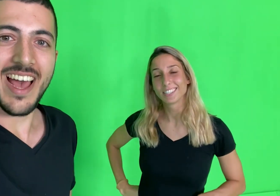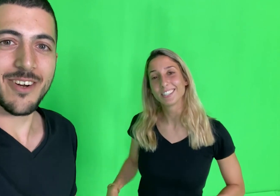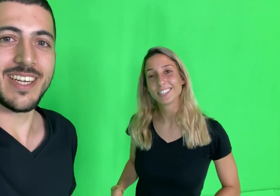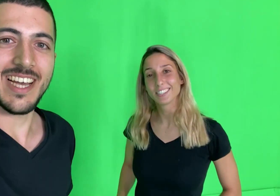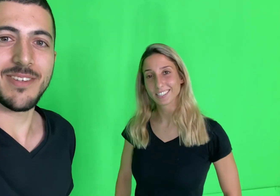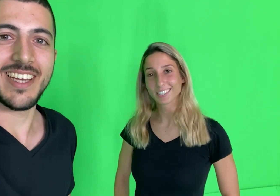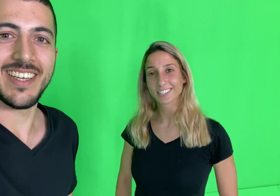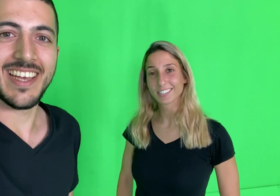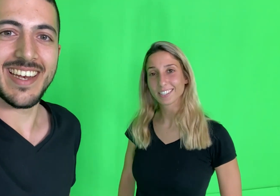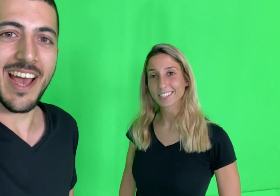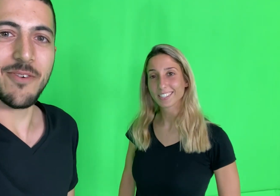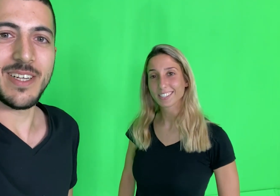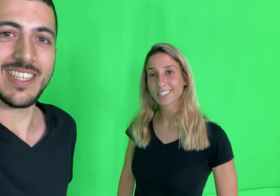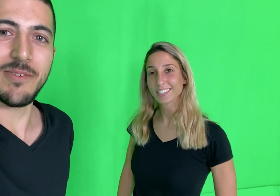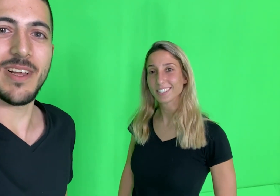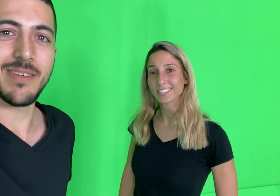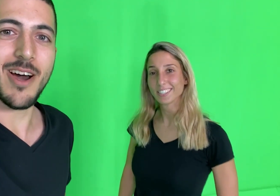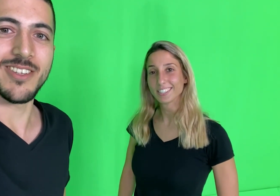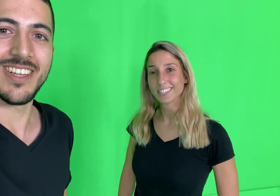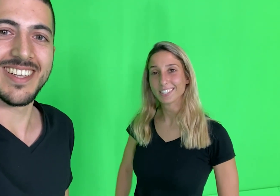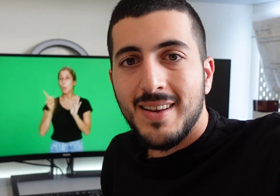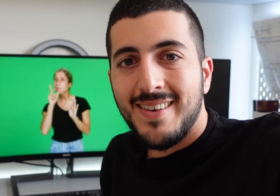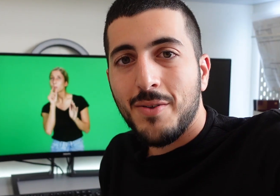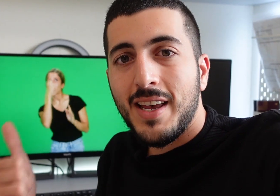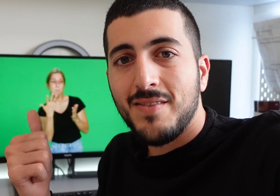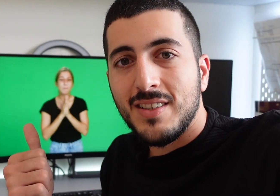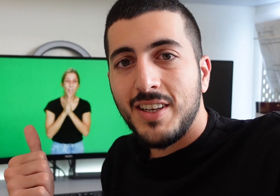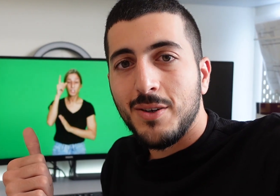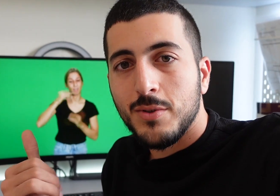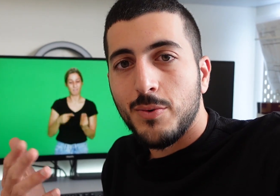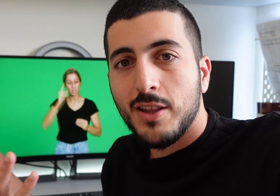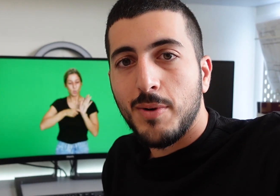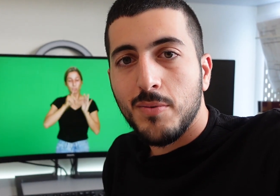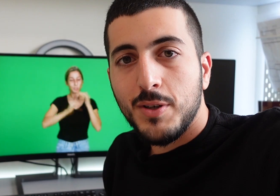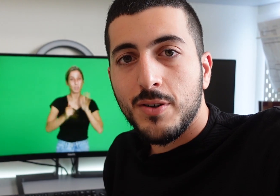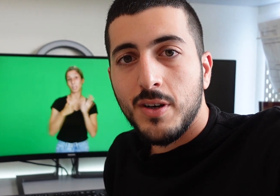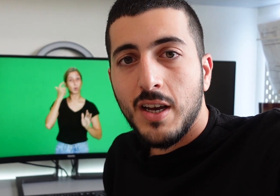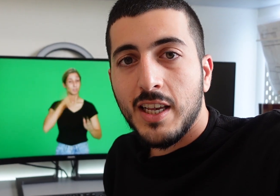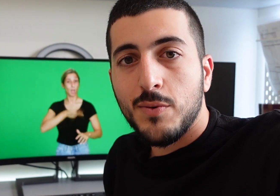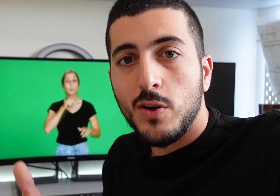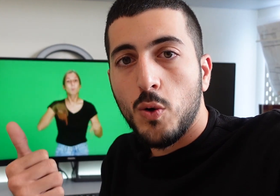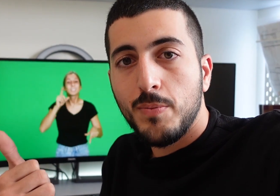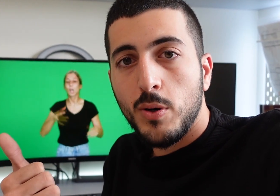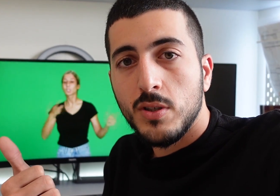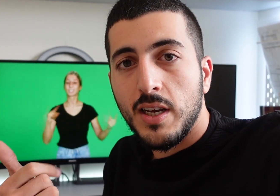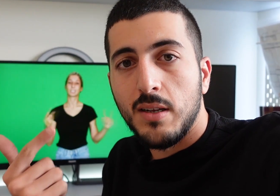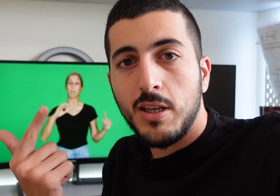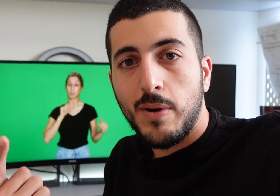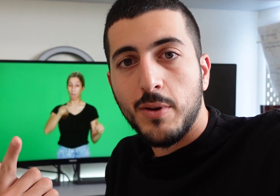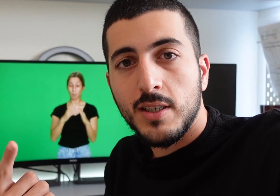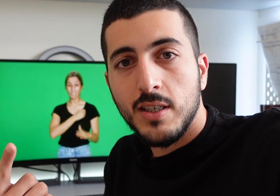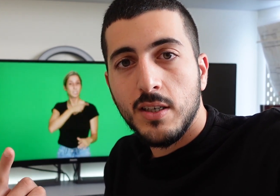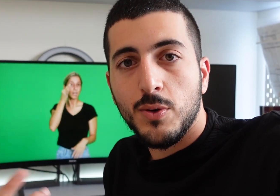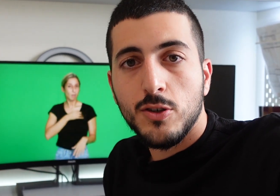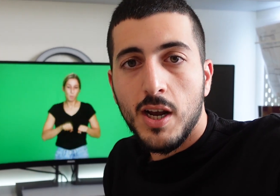We've had a great time today and now it's time to build a model. Now that I have these videos directly on my computer, I can run OpenPose and